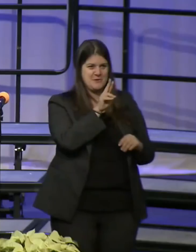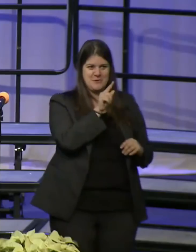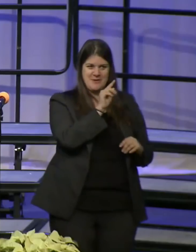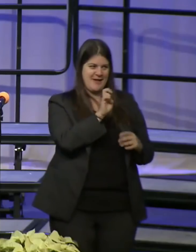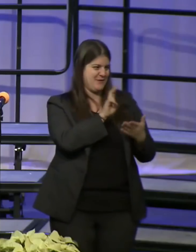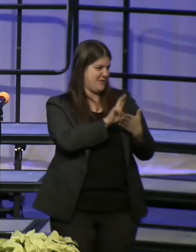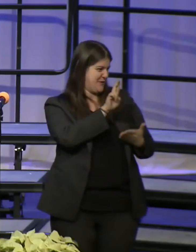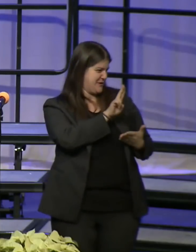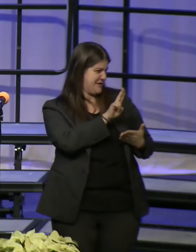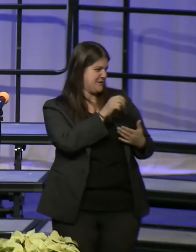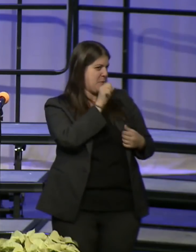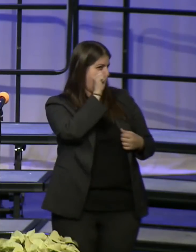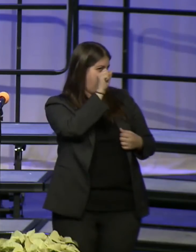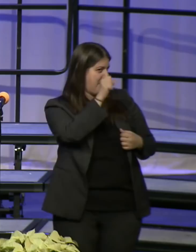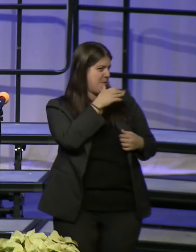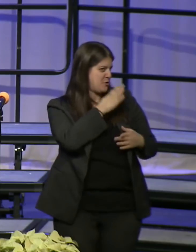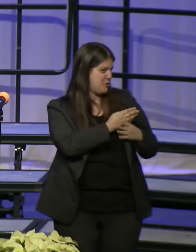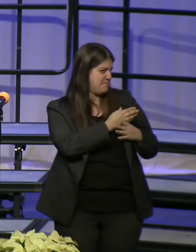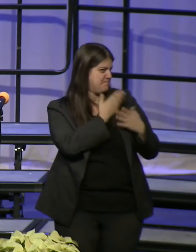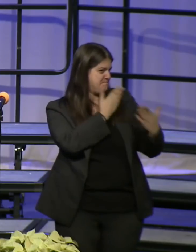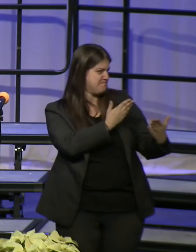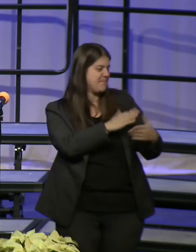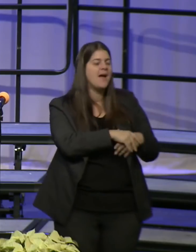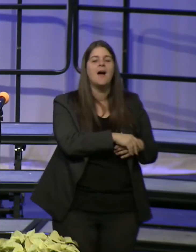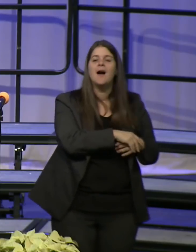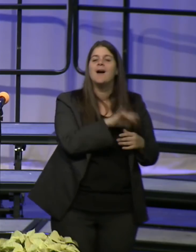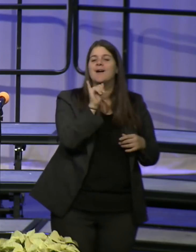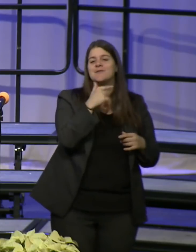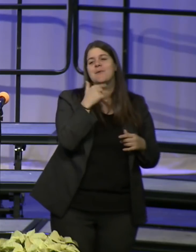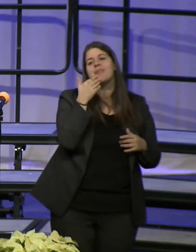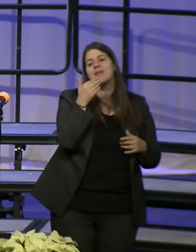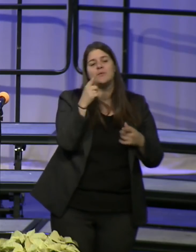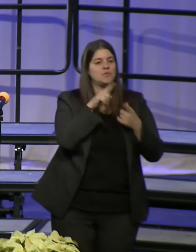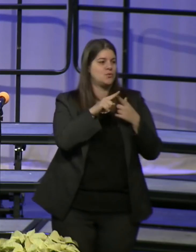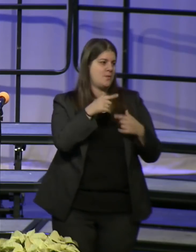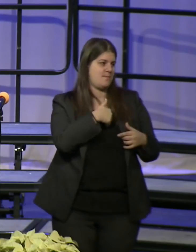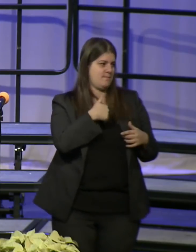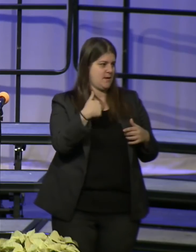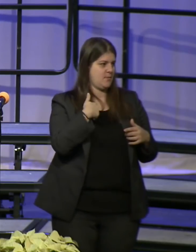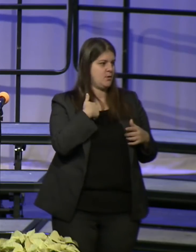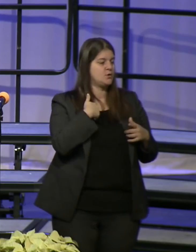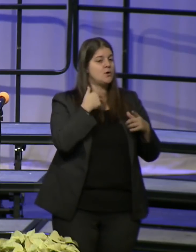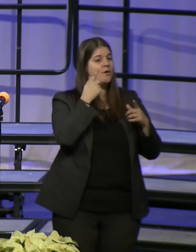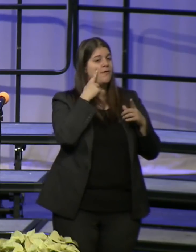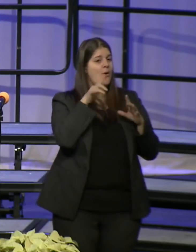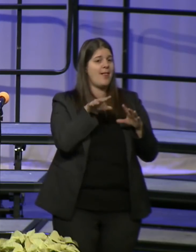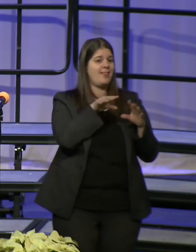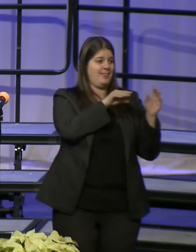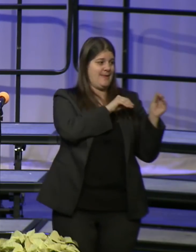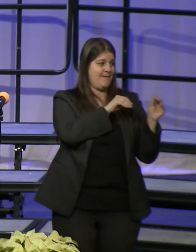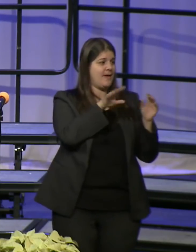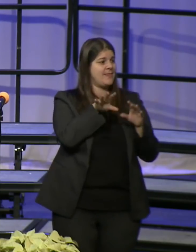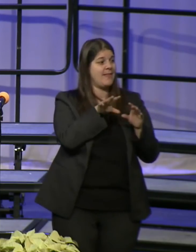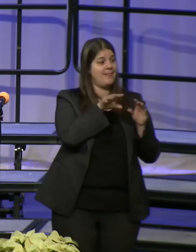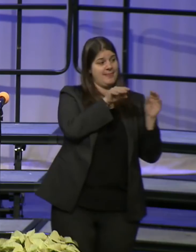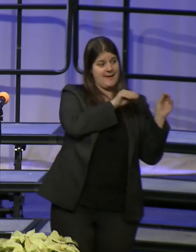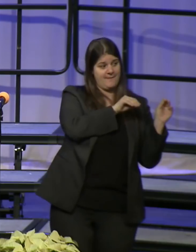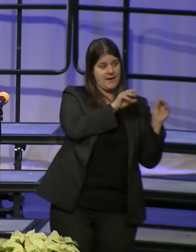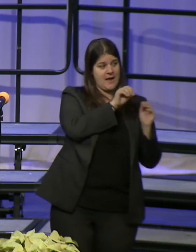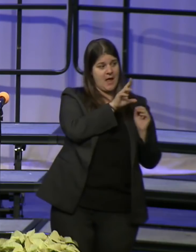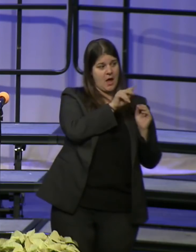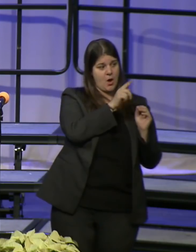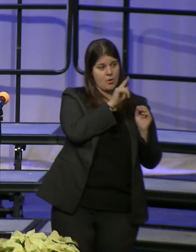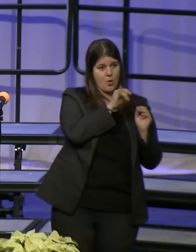University. I also want to thank the members of the outgoing council. I know there are some of you out